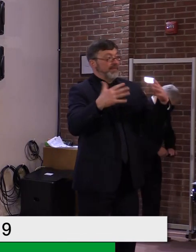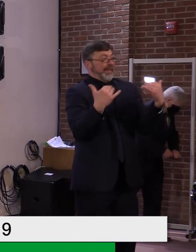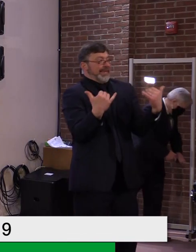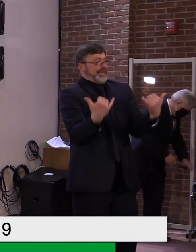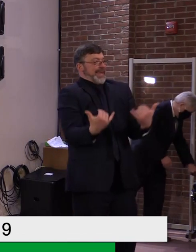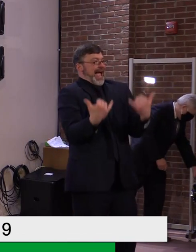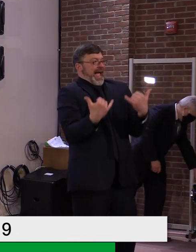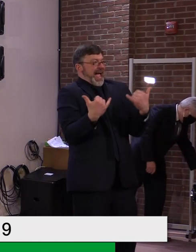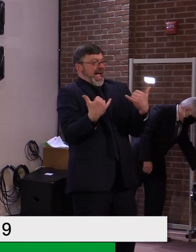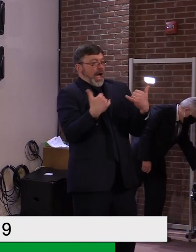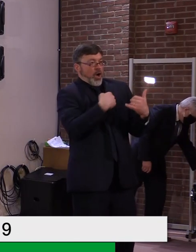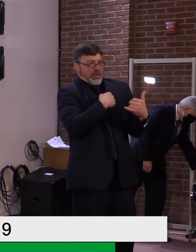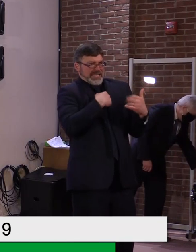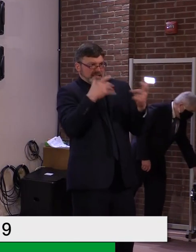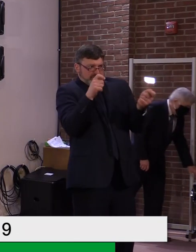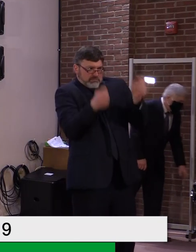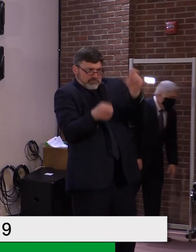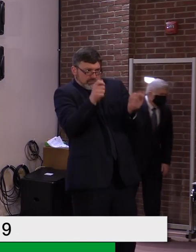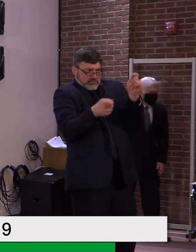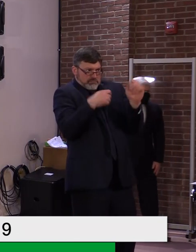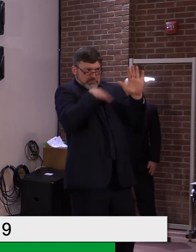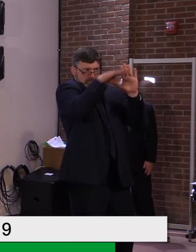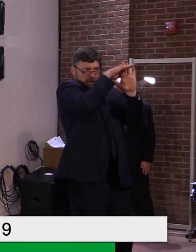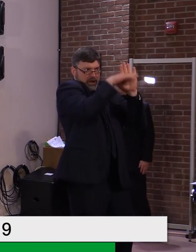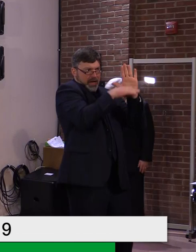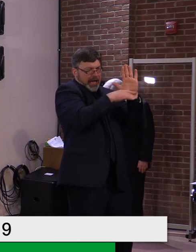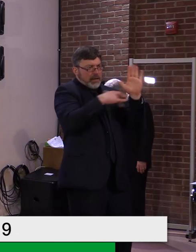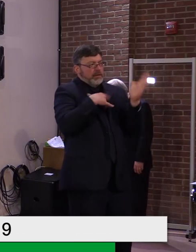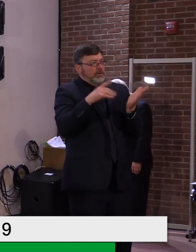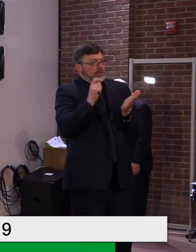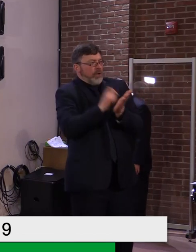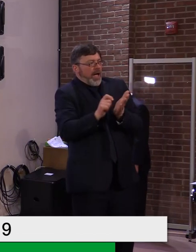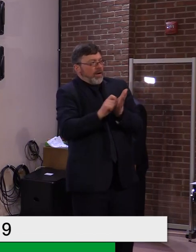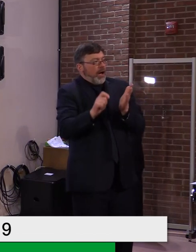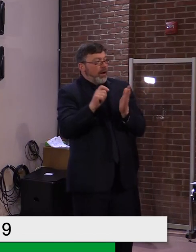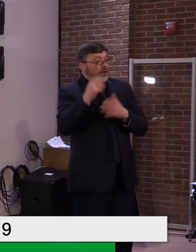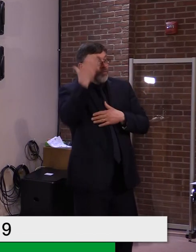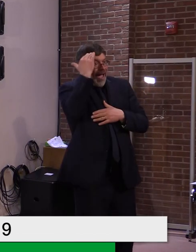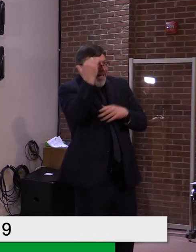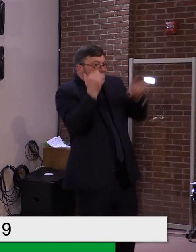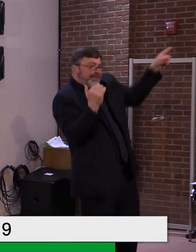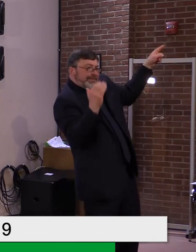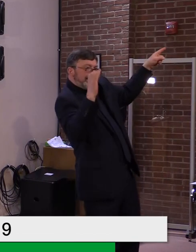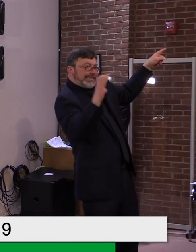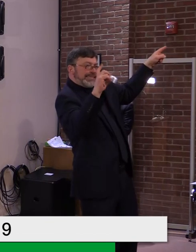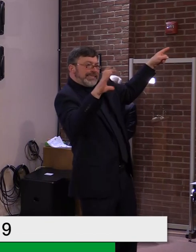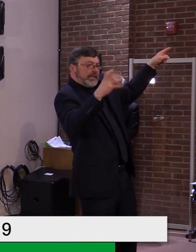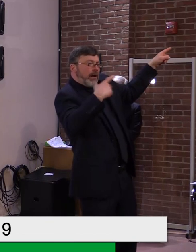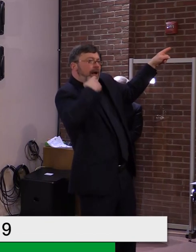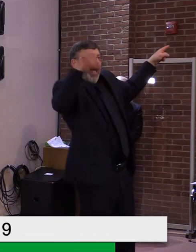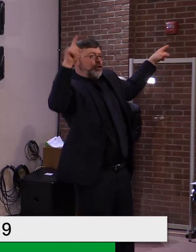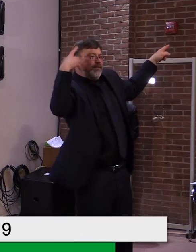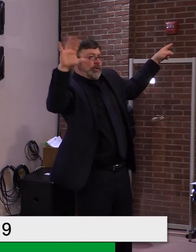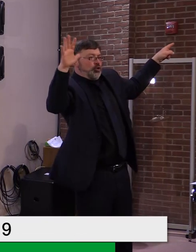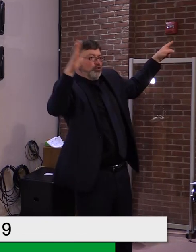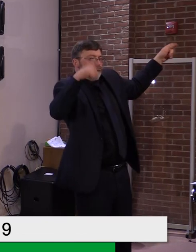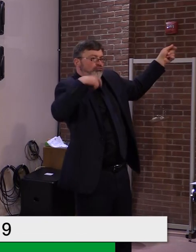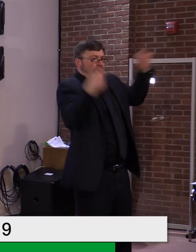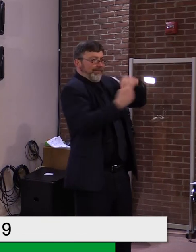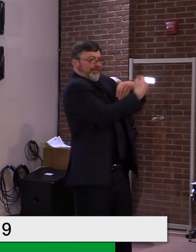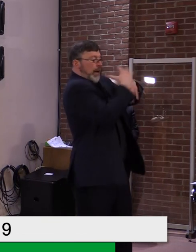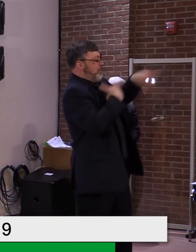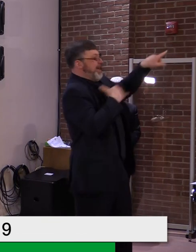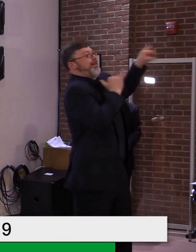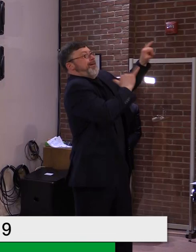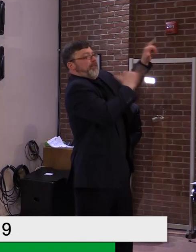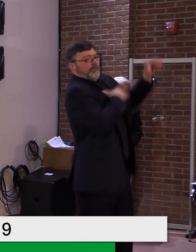process prior to the recent CDC announcement, but certainly we're in the process of considering how that guidance will factor